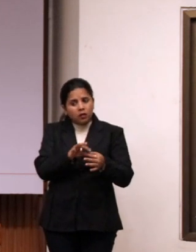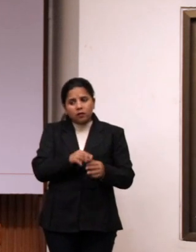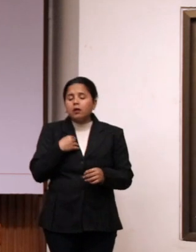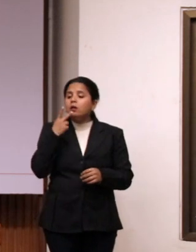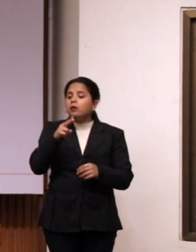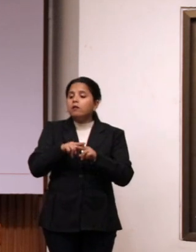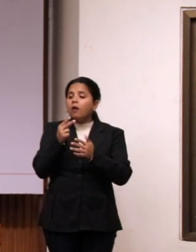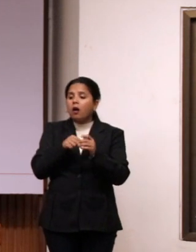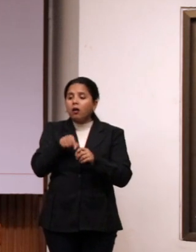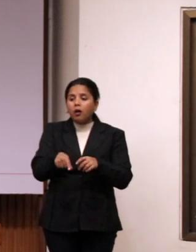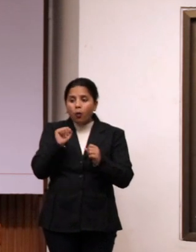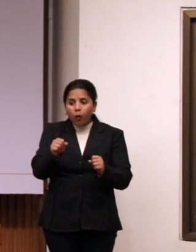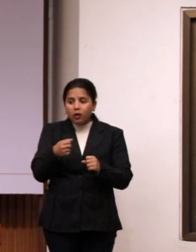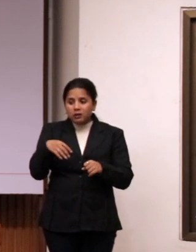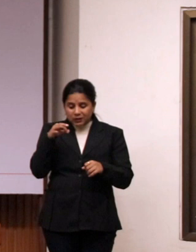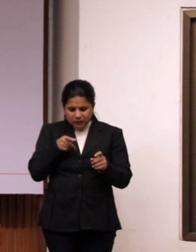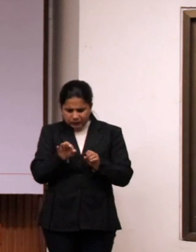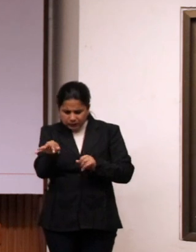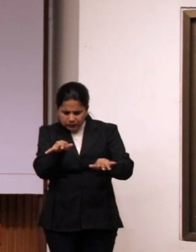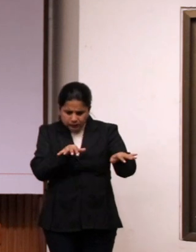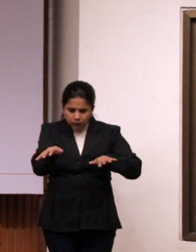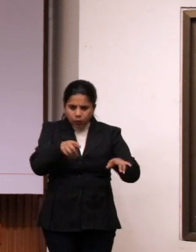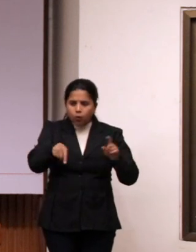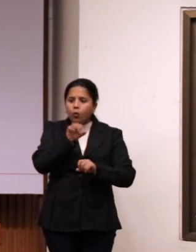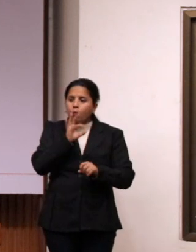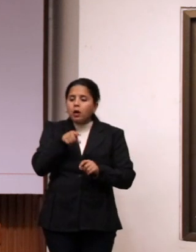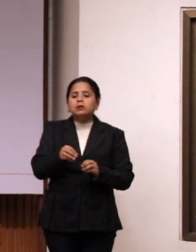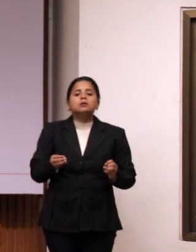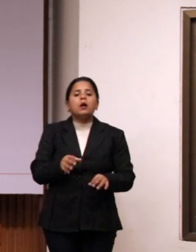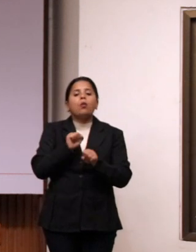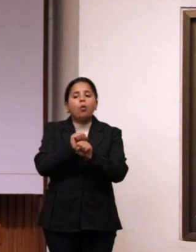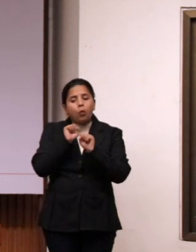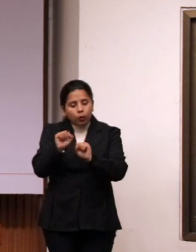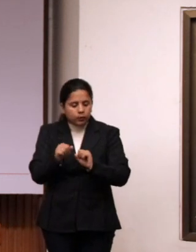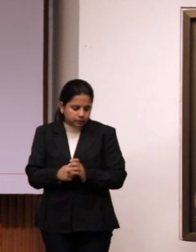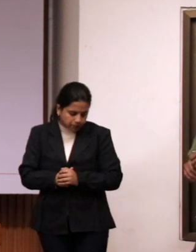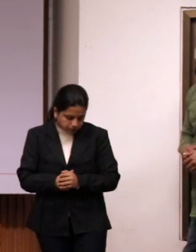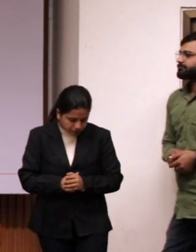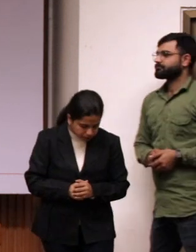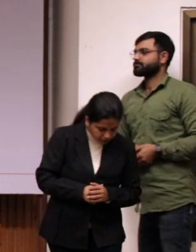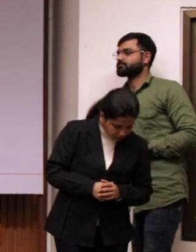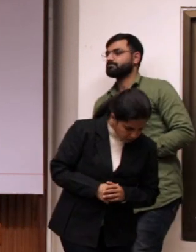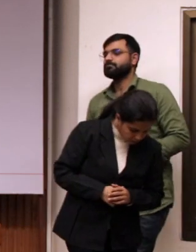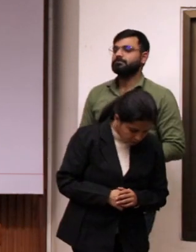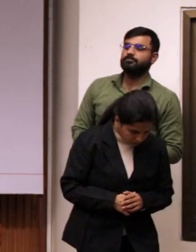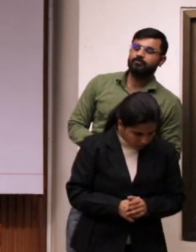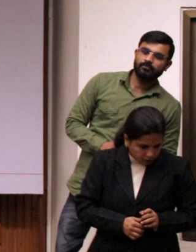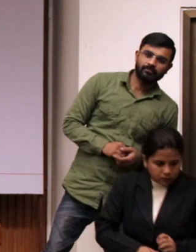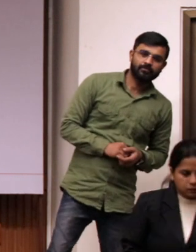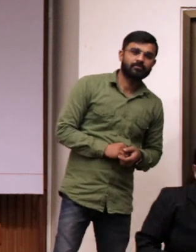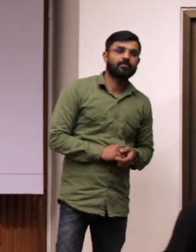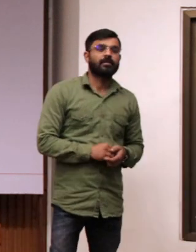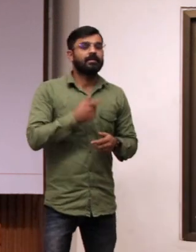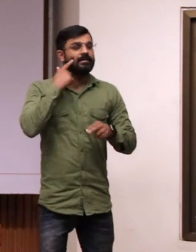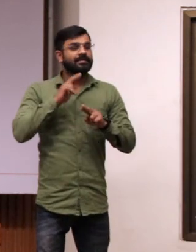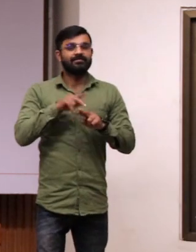at fungus, it dances through mycelium, in fact. And those mycelium start ecological processing. And therefore, if you are a single